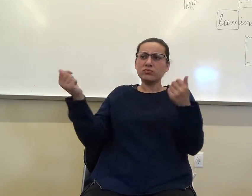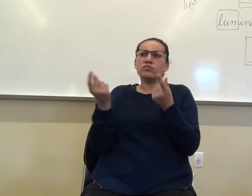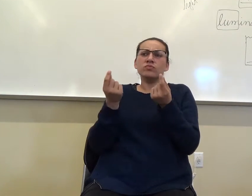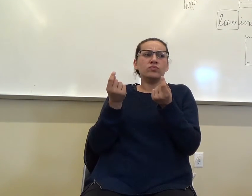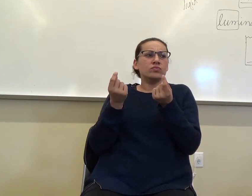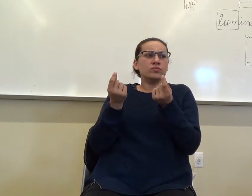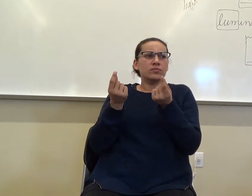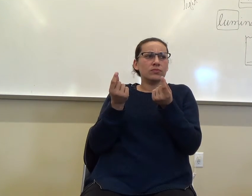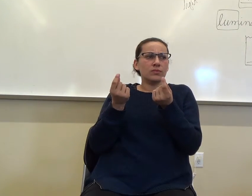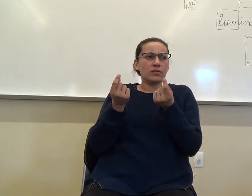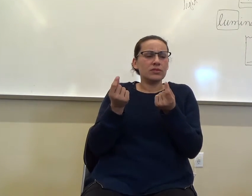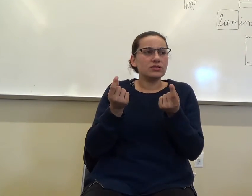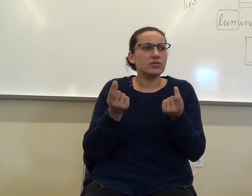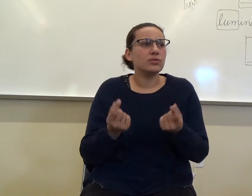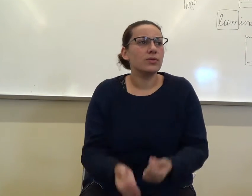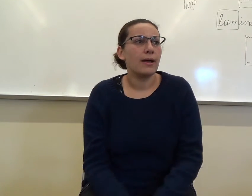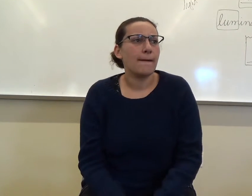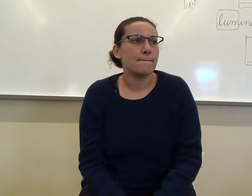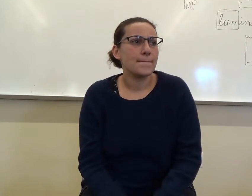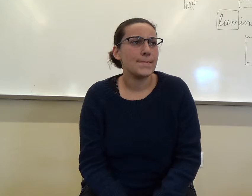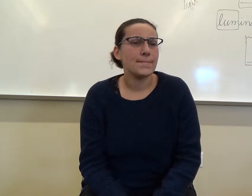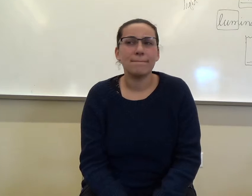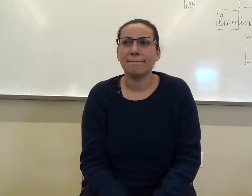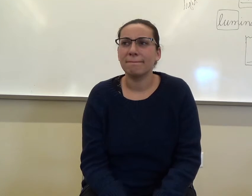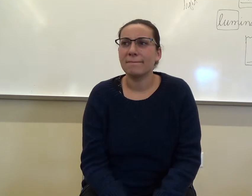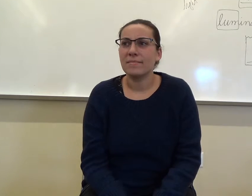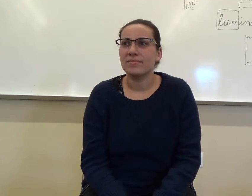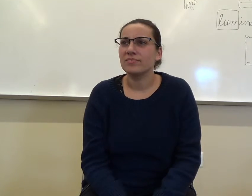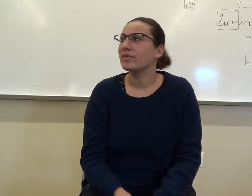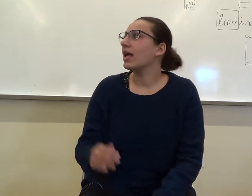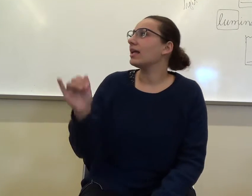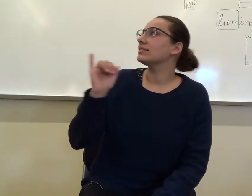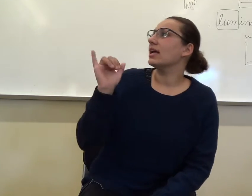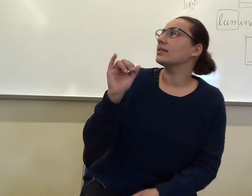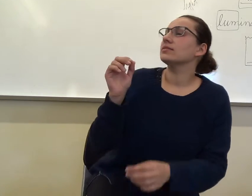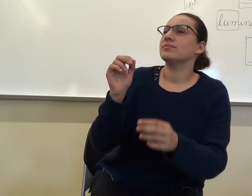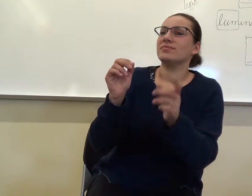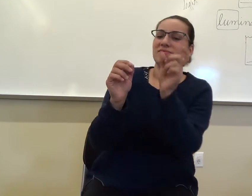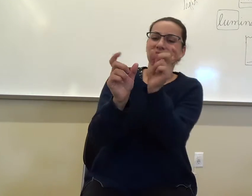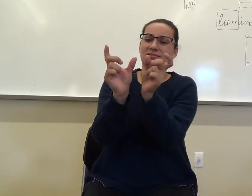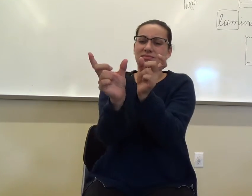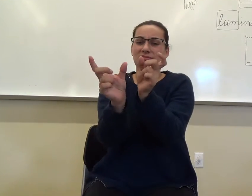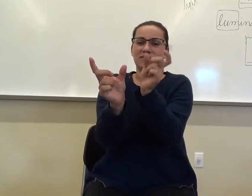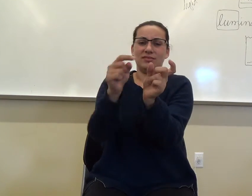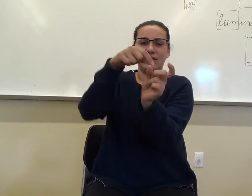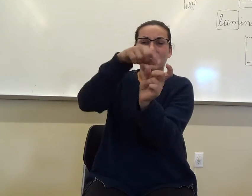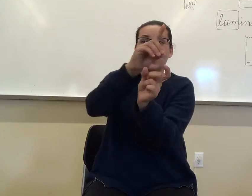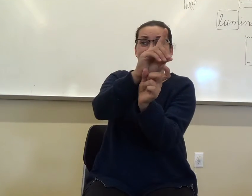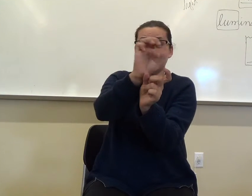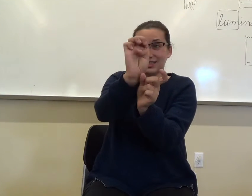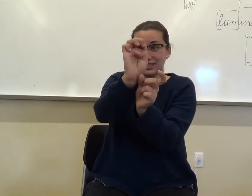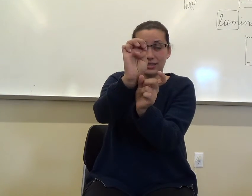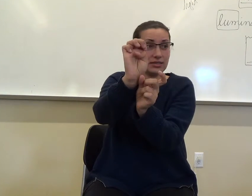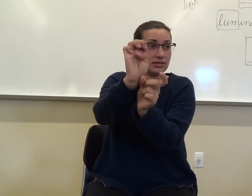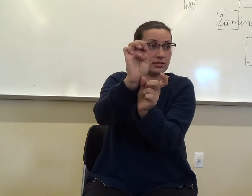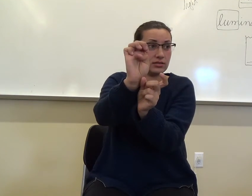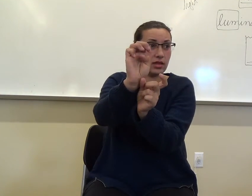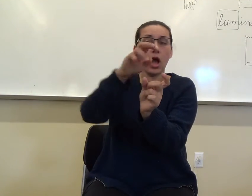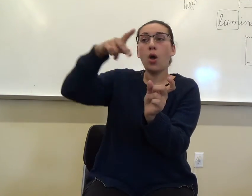This is one of those prefixes that mean the dis, anti. If